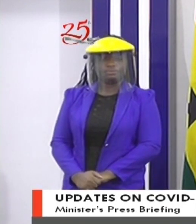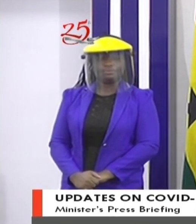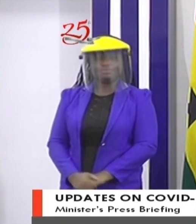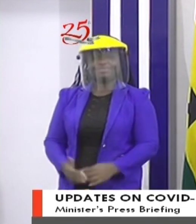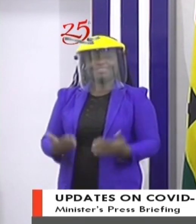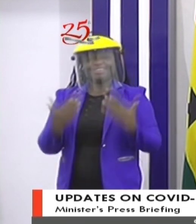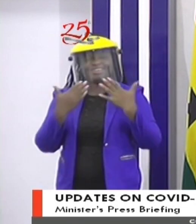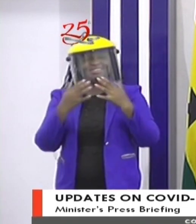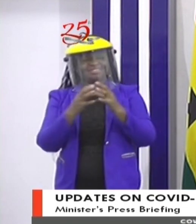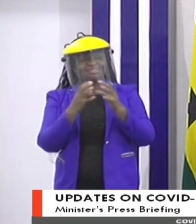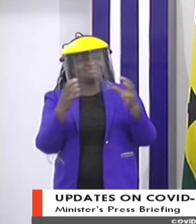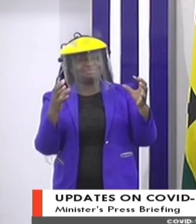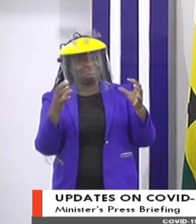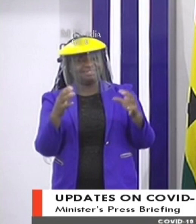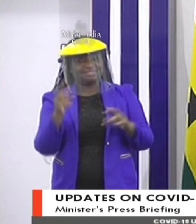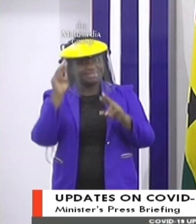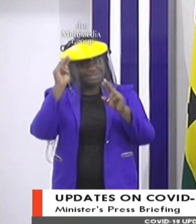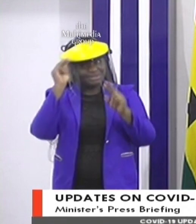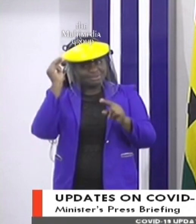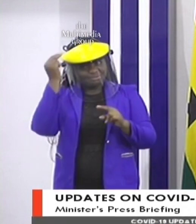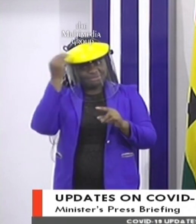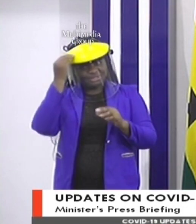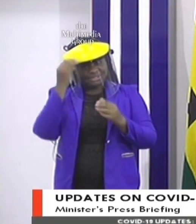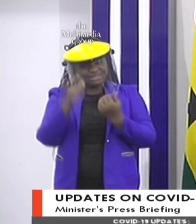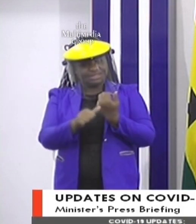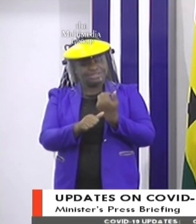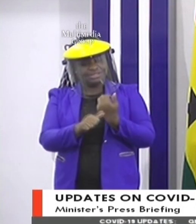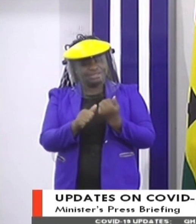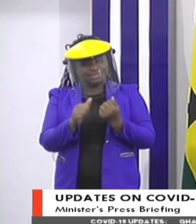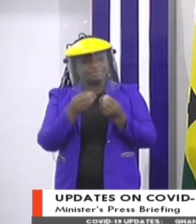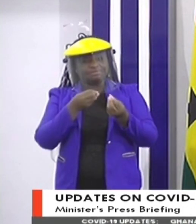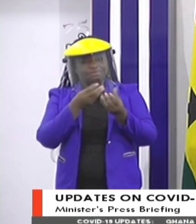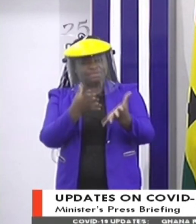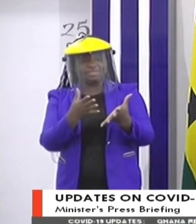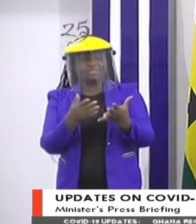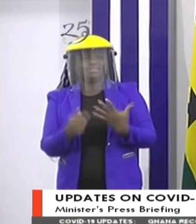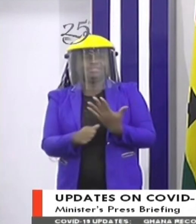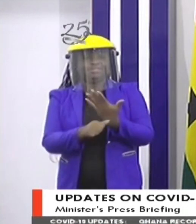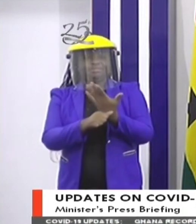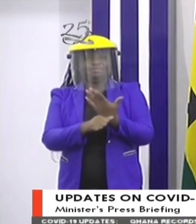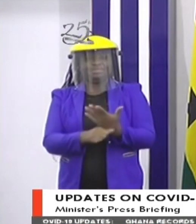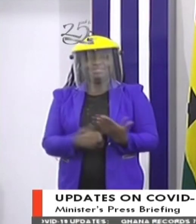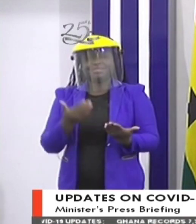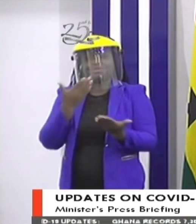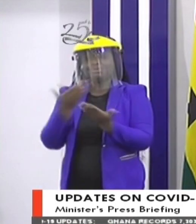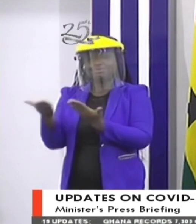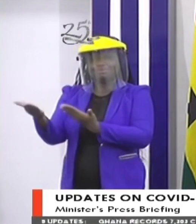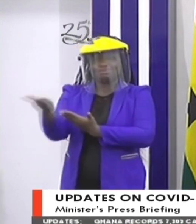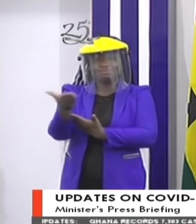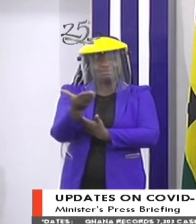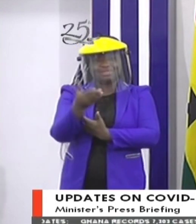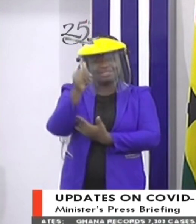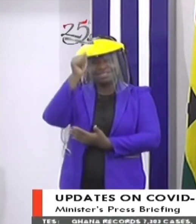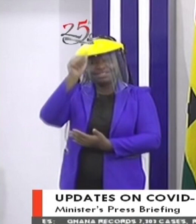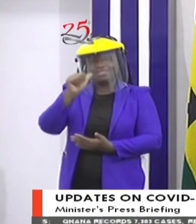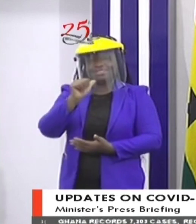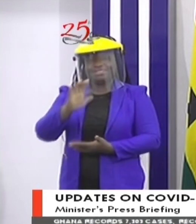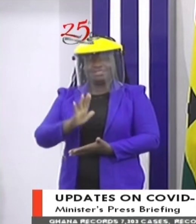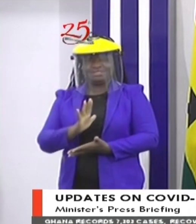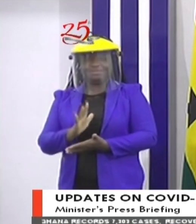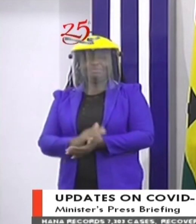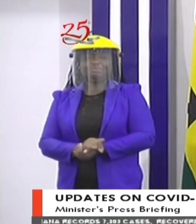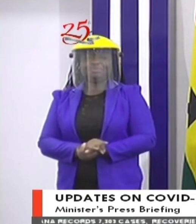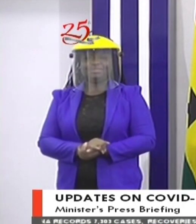Thank you very much, Your Honor, Deputy Minister Information. Good morning, distinguished ladies and